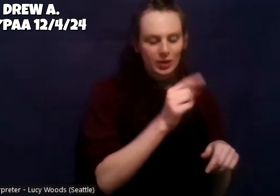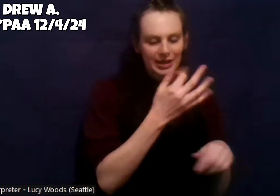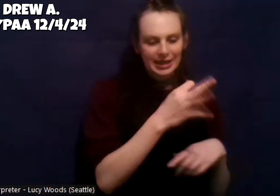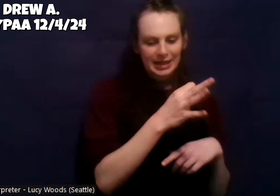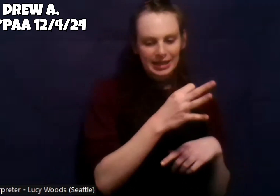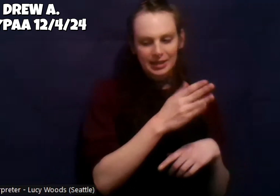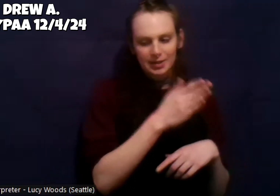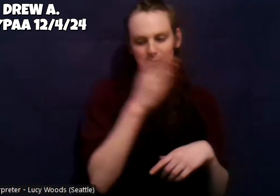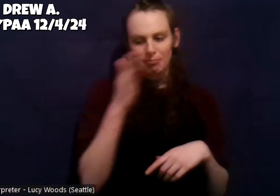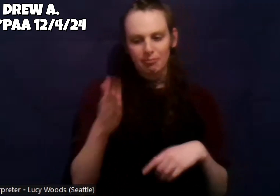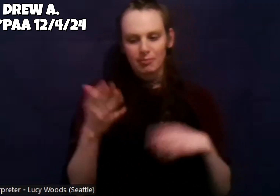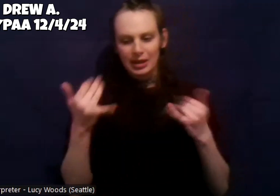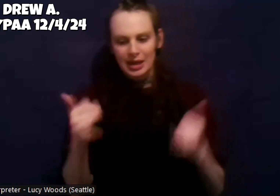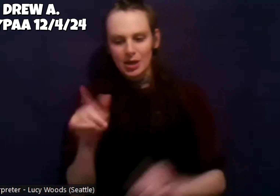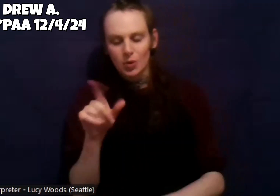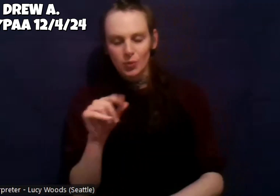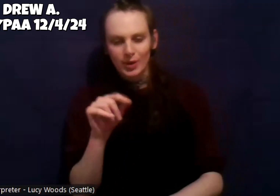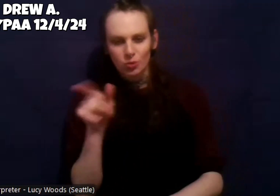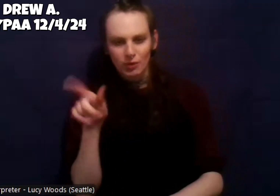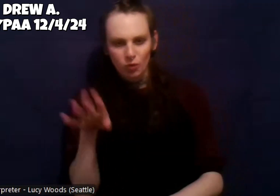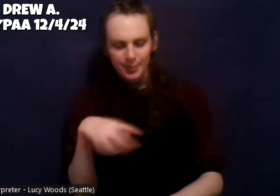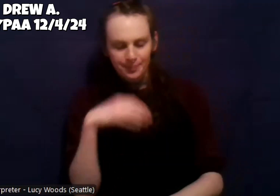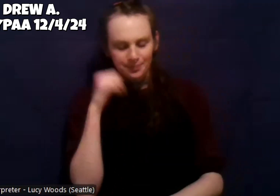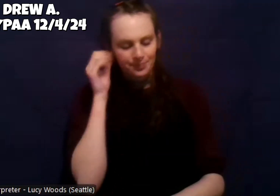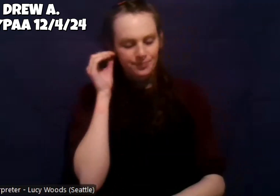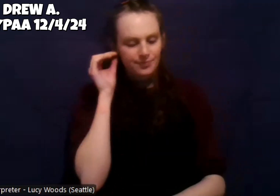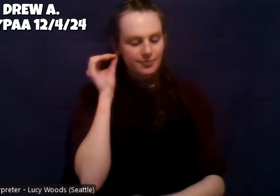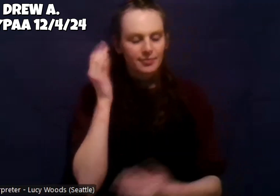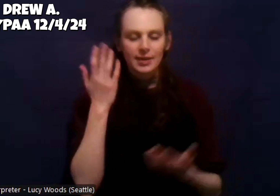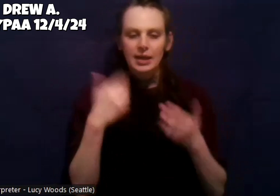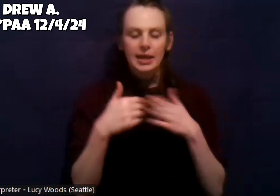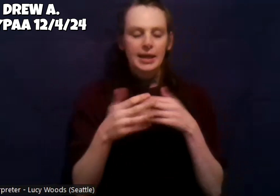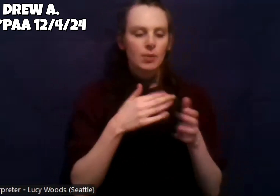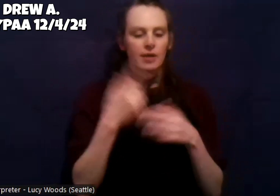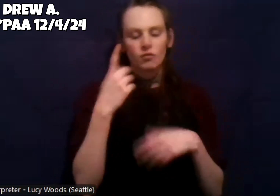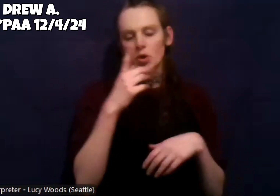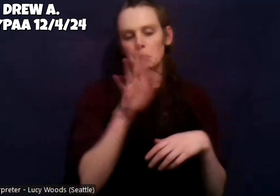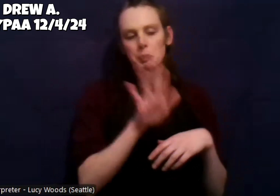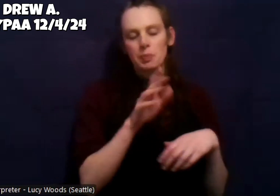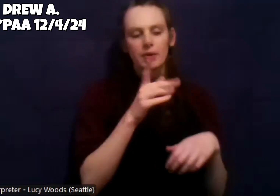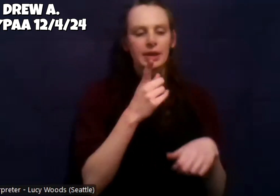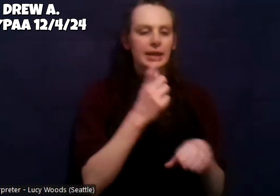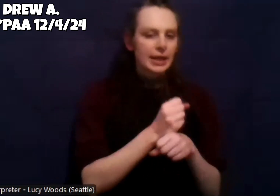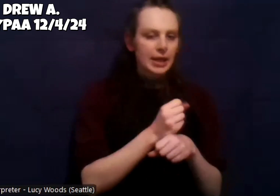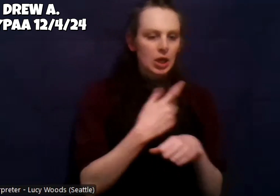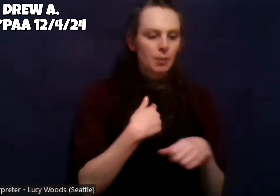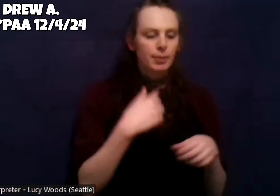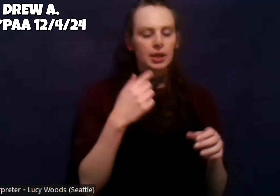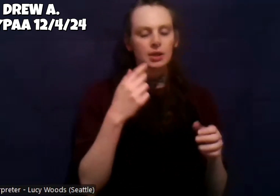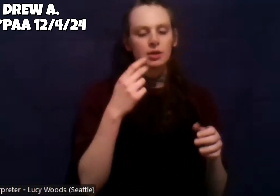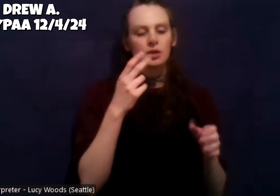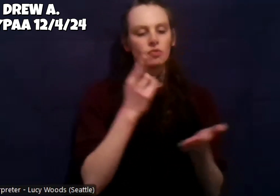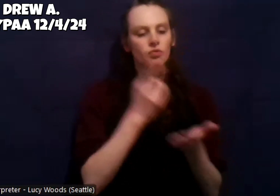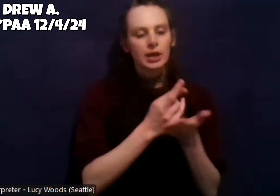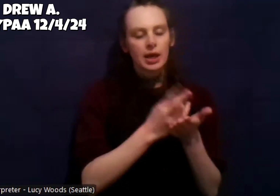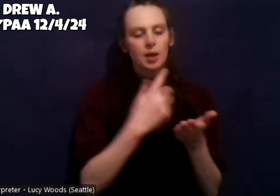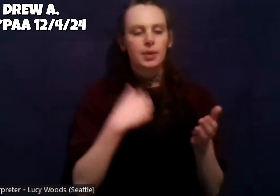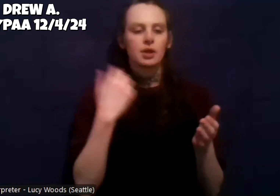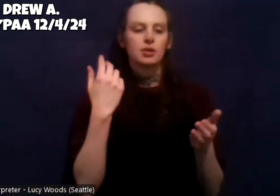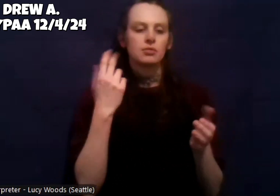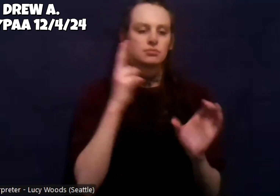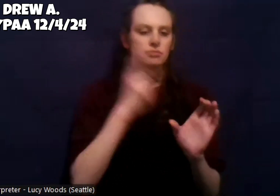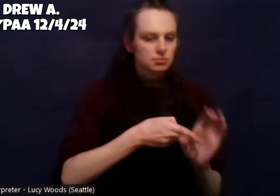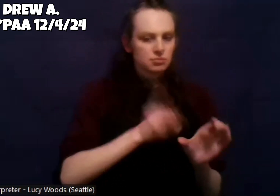um, for a year I was in and out of treatment, couldn't stay sober, wasn't really ready. And then